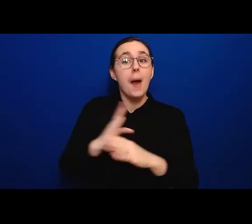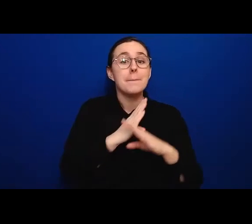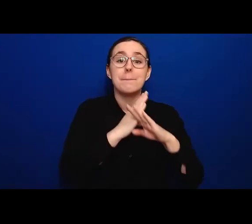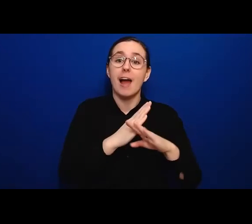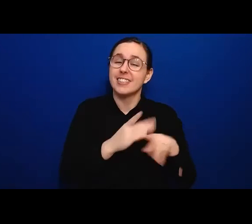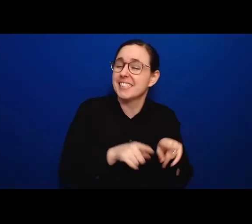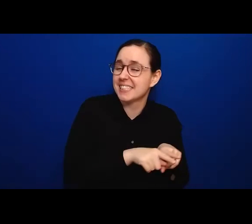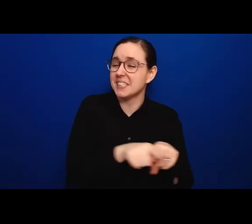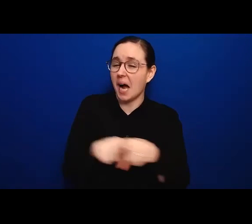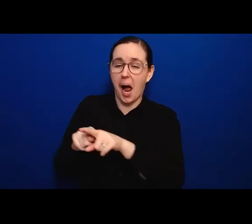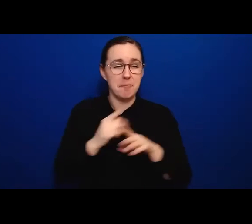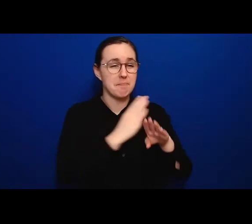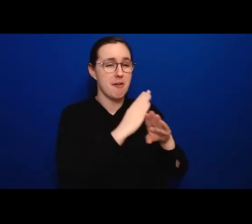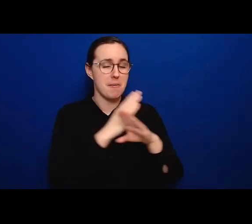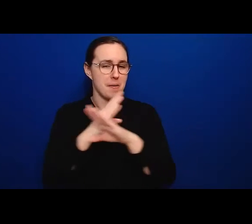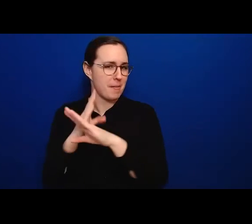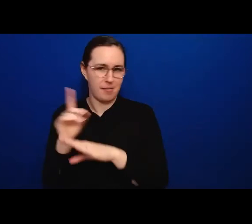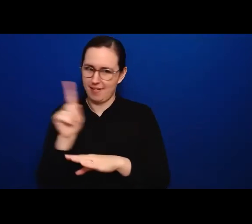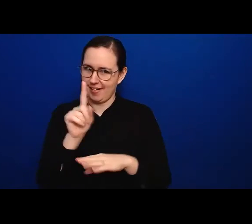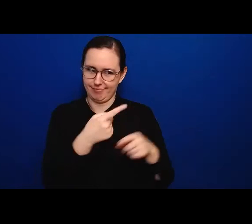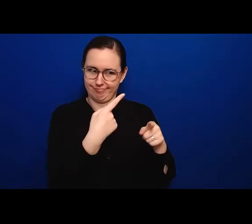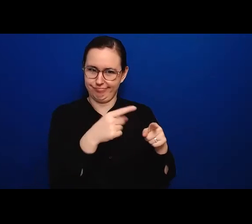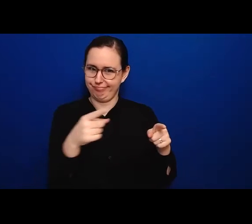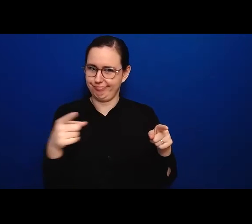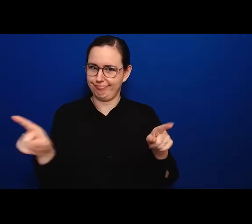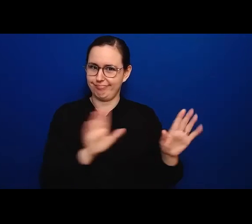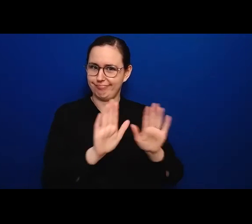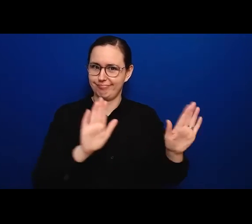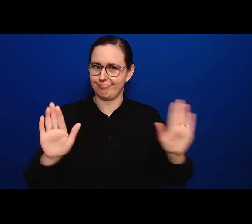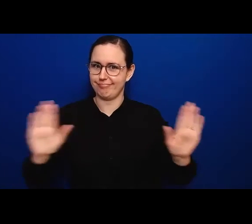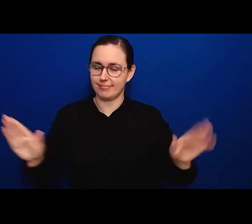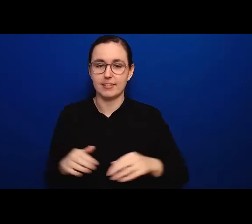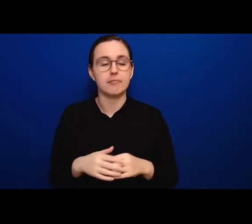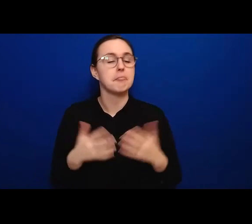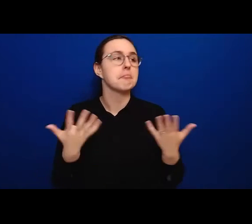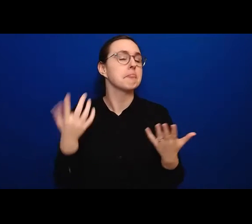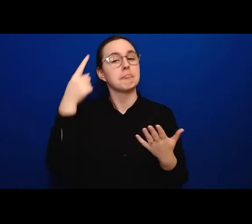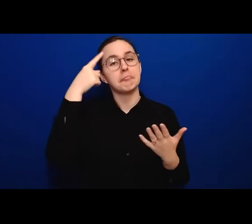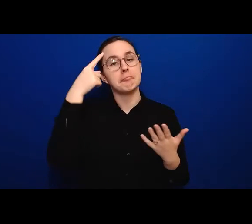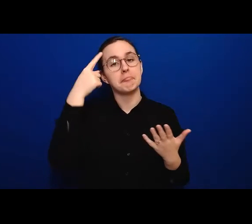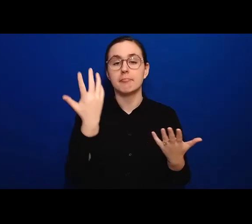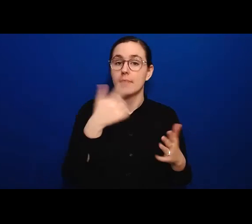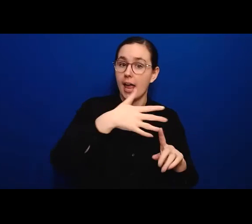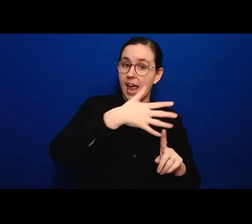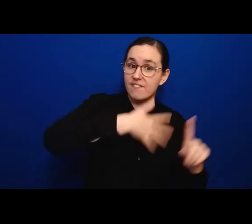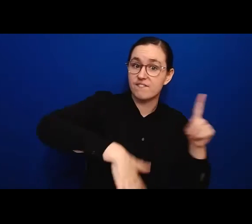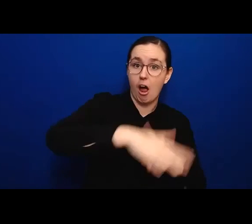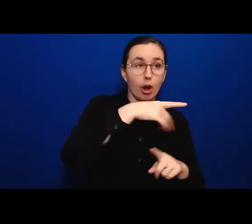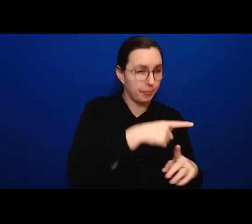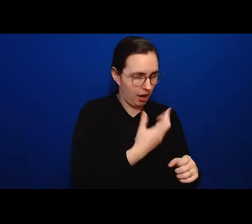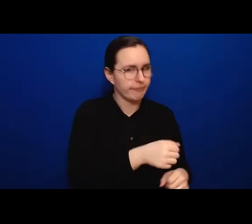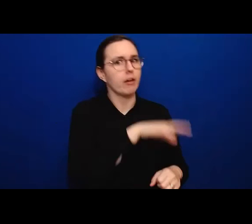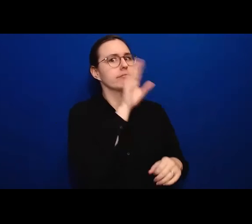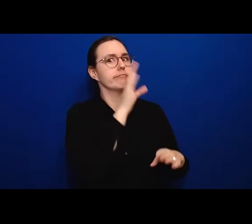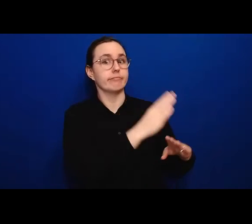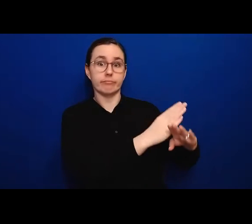imposed by the environment, sometimes they're imposed by the attitude. As my colleague previously said, lots of people don't